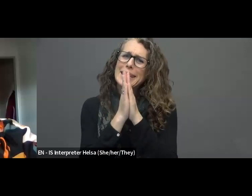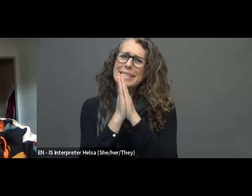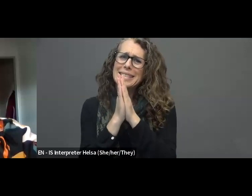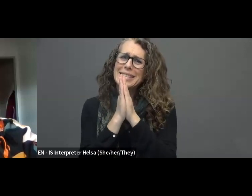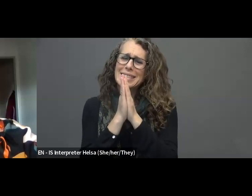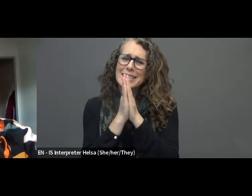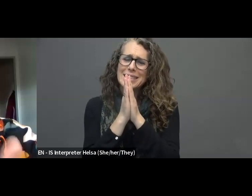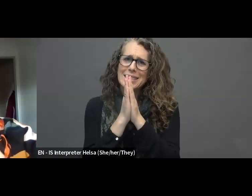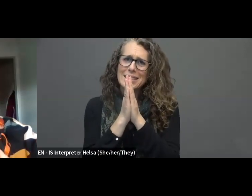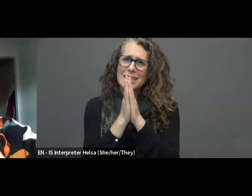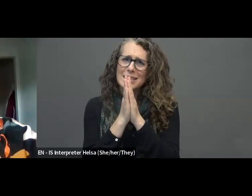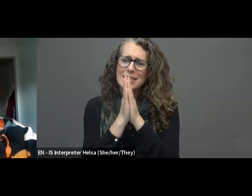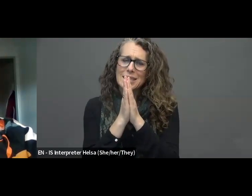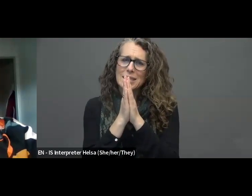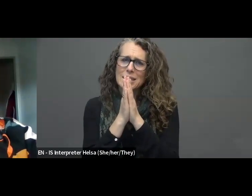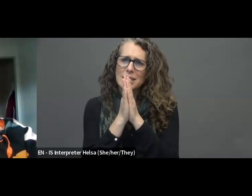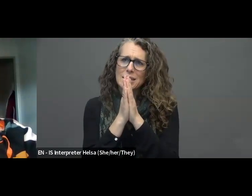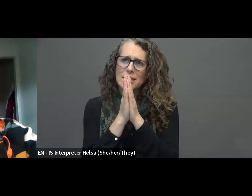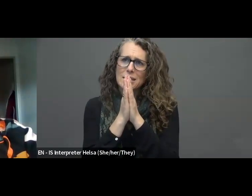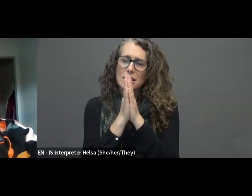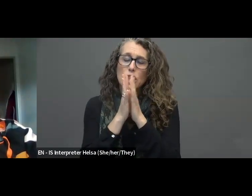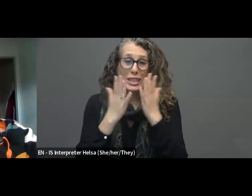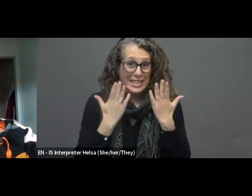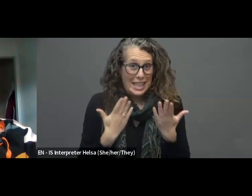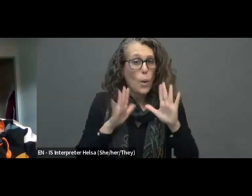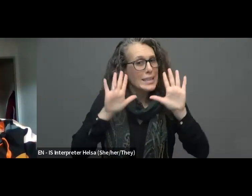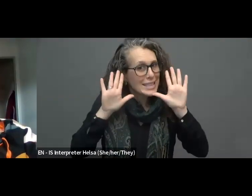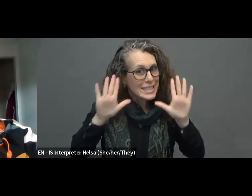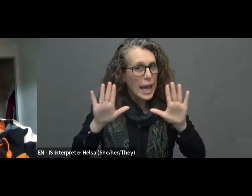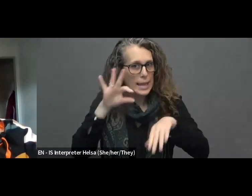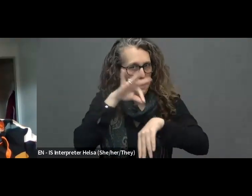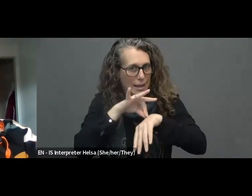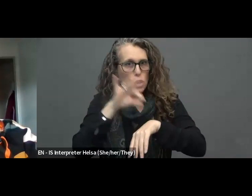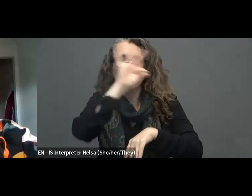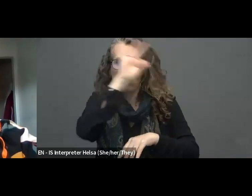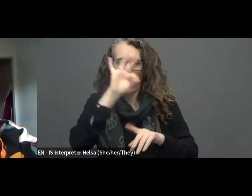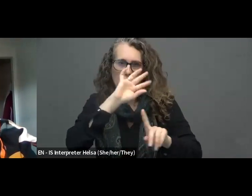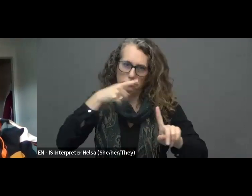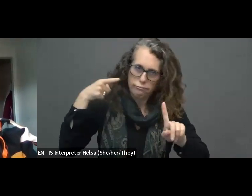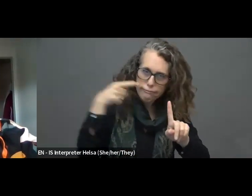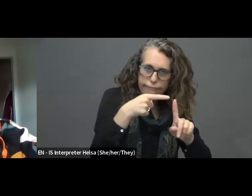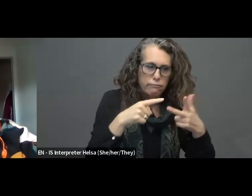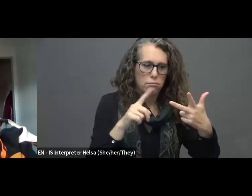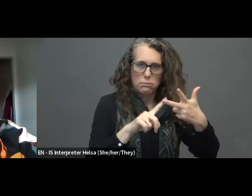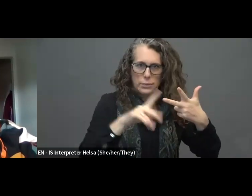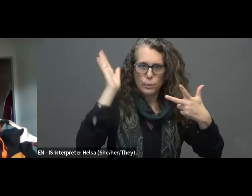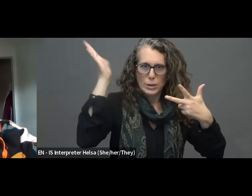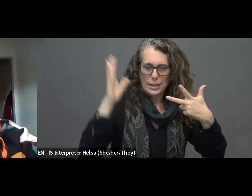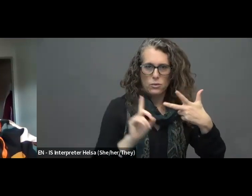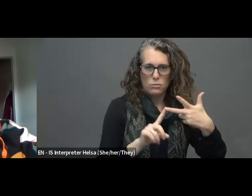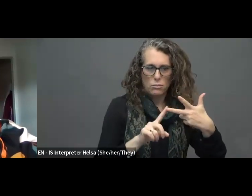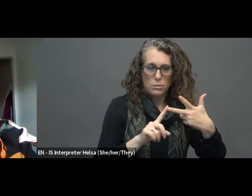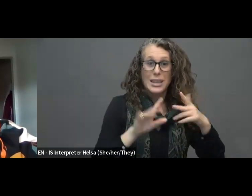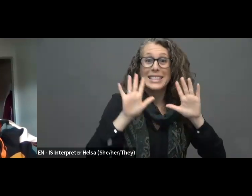be minded, this is the brief 10-minute session just for the latest presentation, the third one. We will later